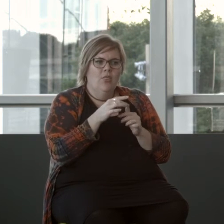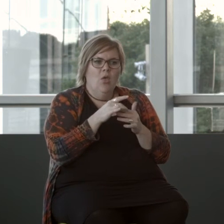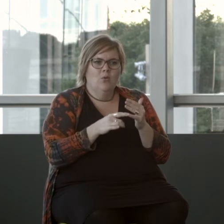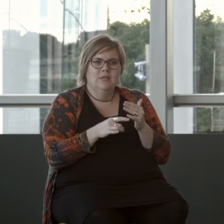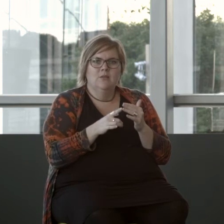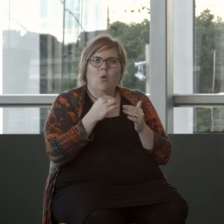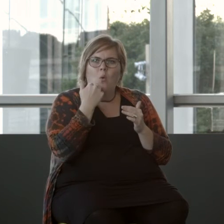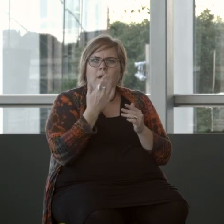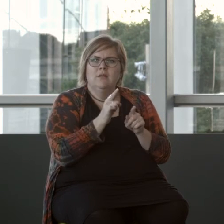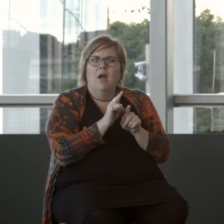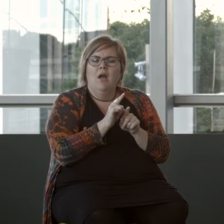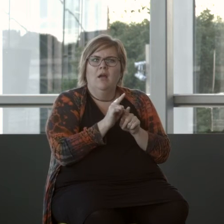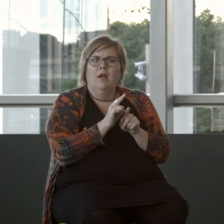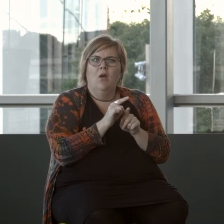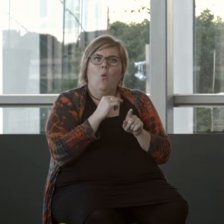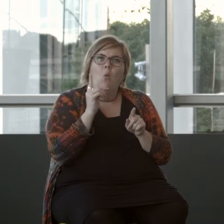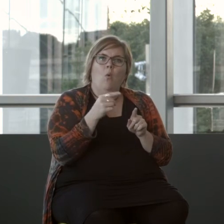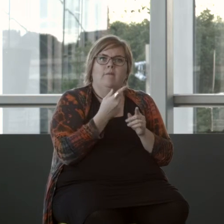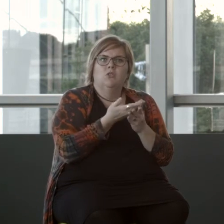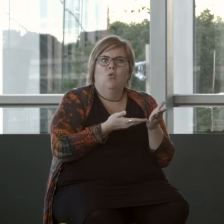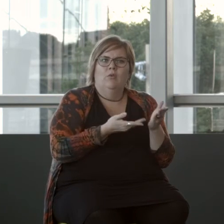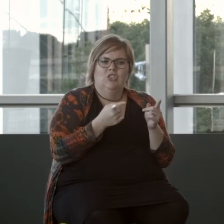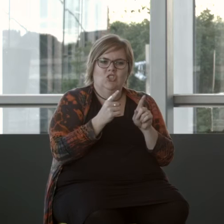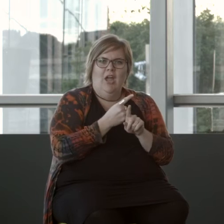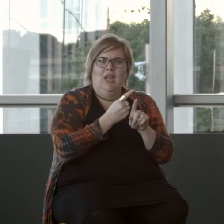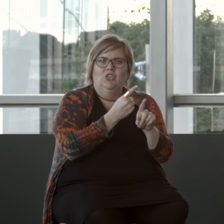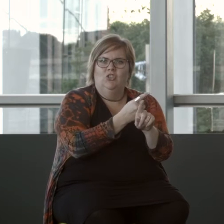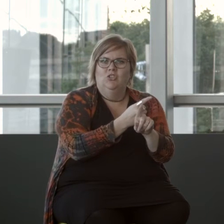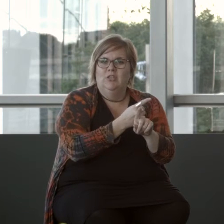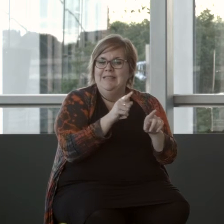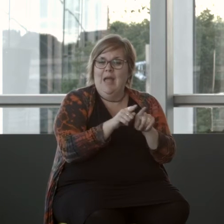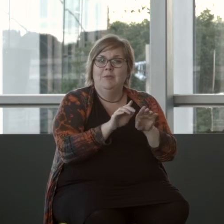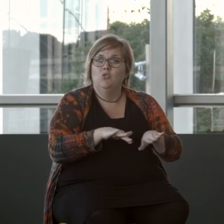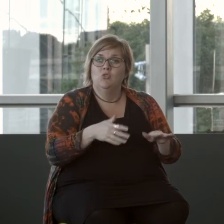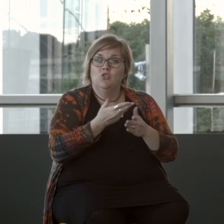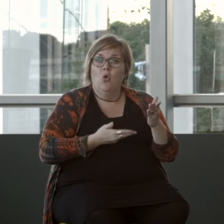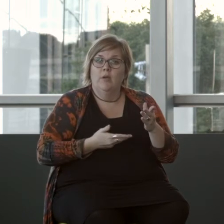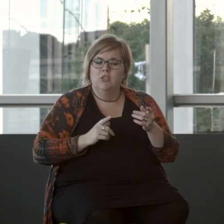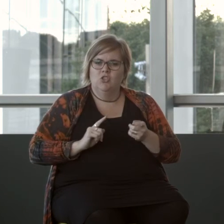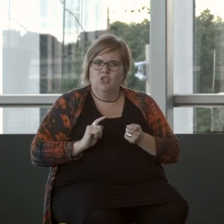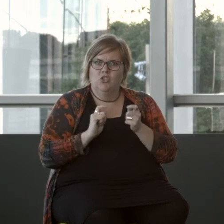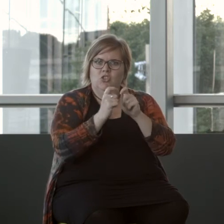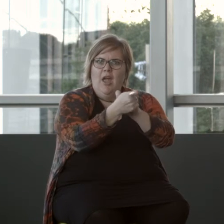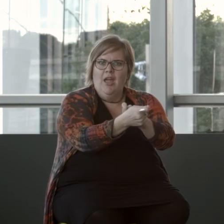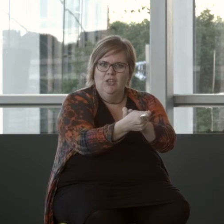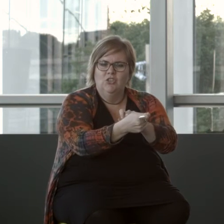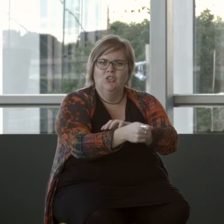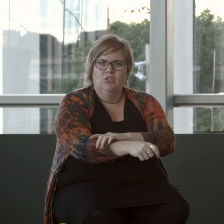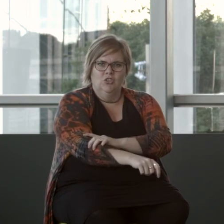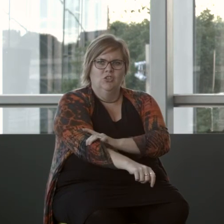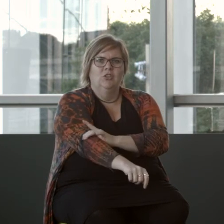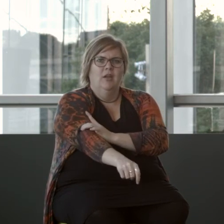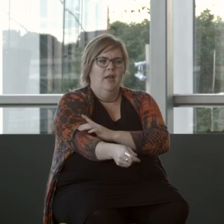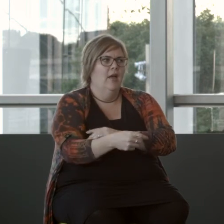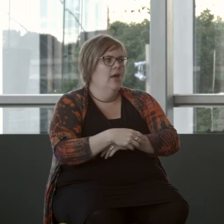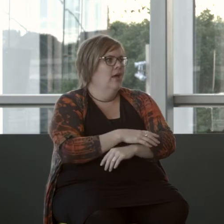always like that. You know, all of the stories have been changed over time. Even kids' narratives changed heaps over time in the verbal tradition,